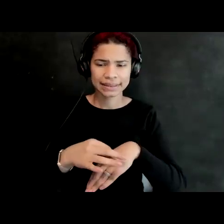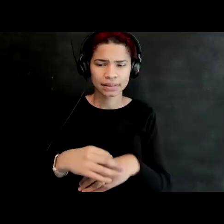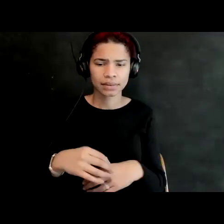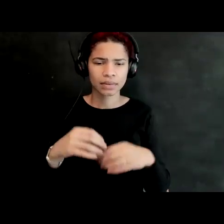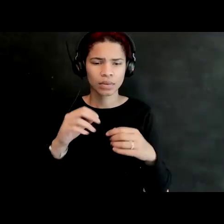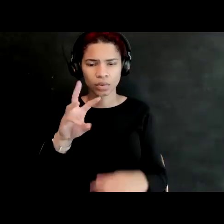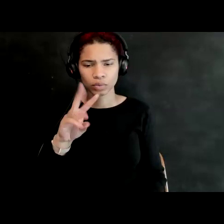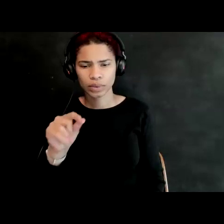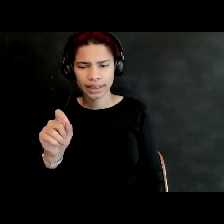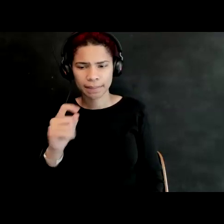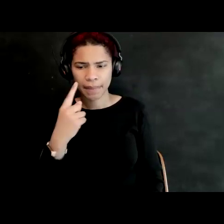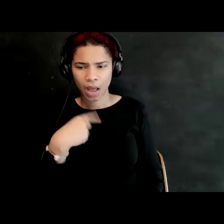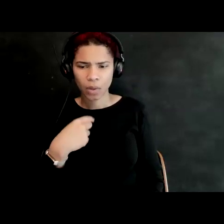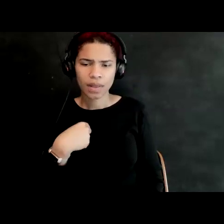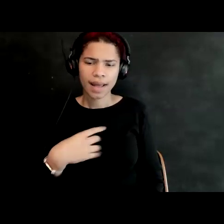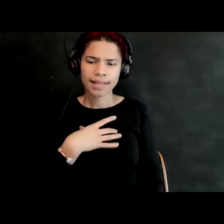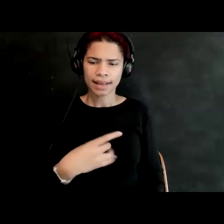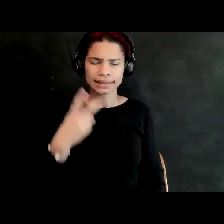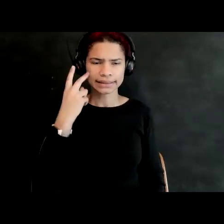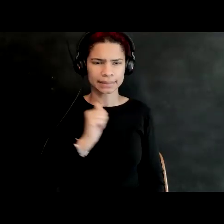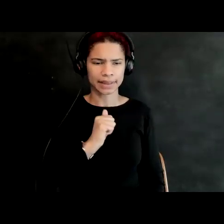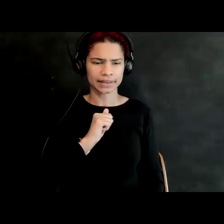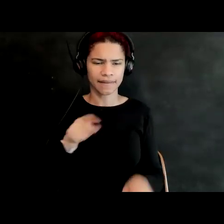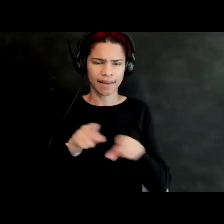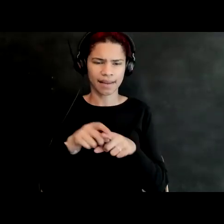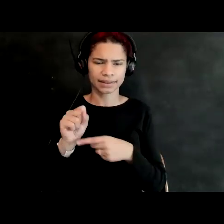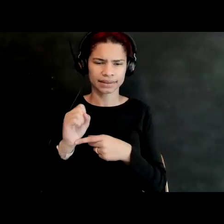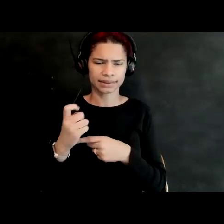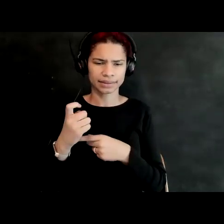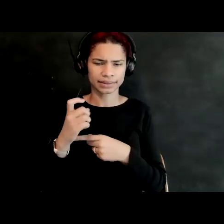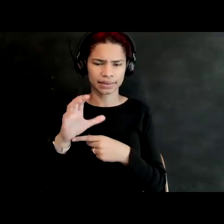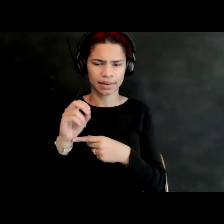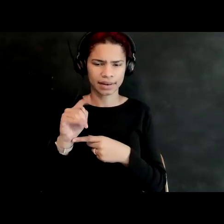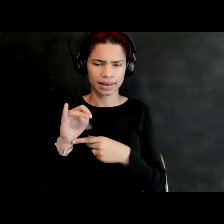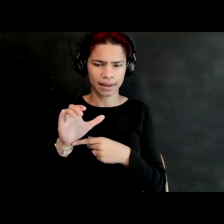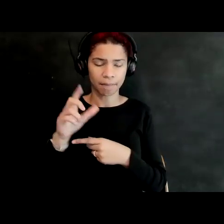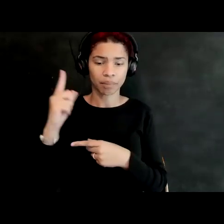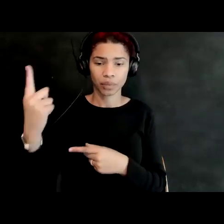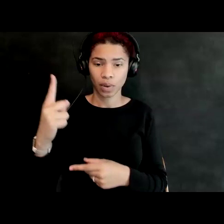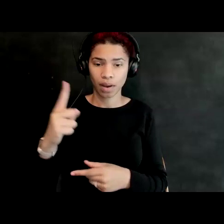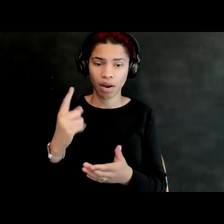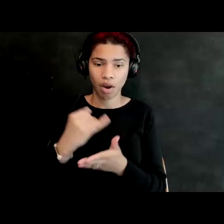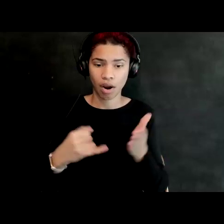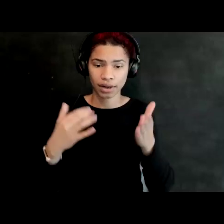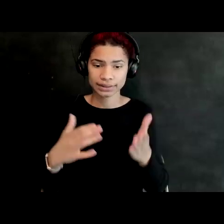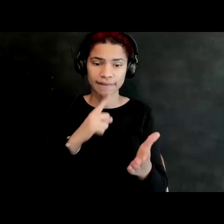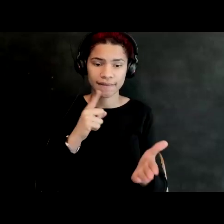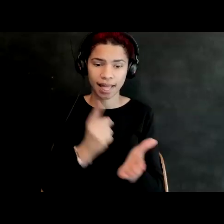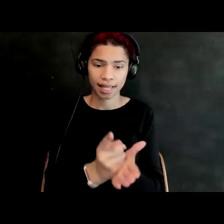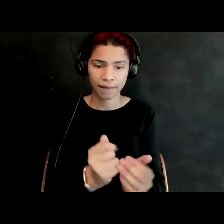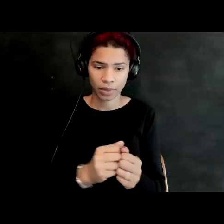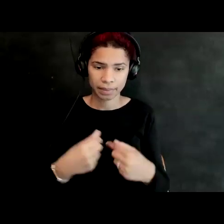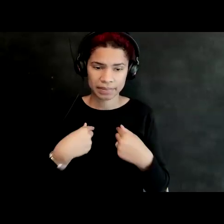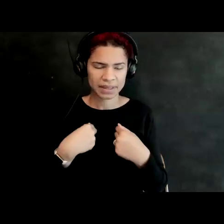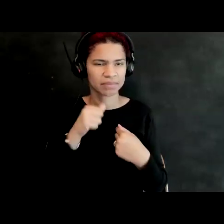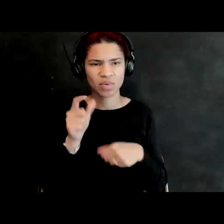I liked seeing myself portrayed as exotic. One artist fell in love with me. It didn't